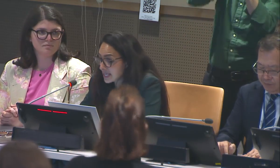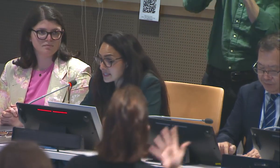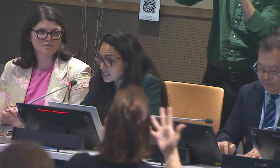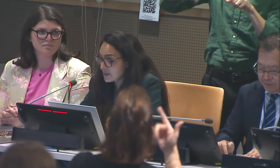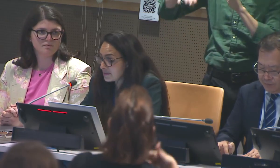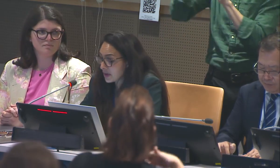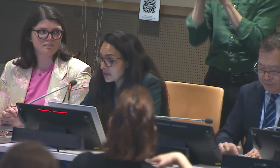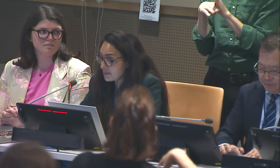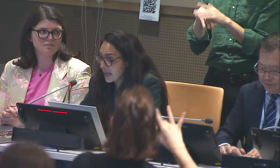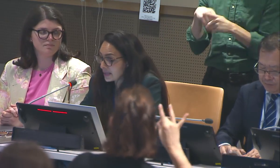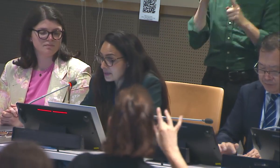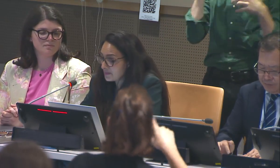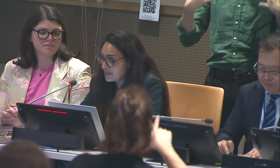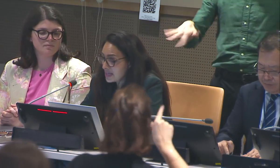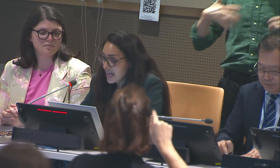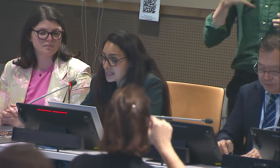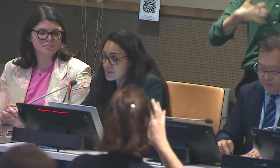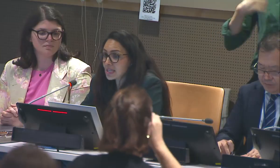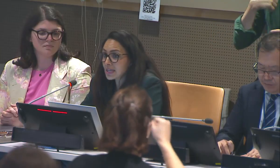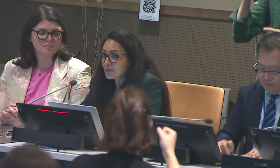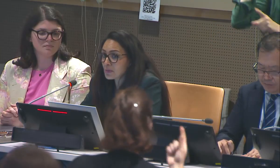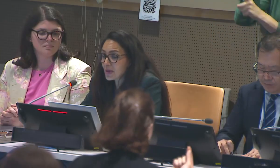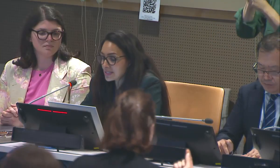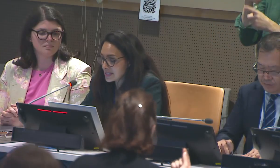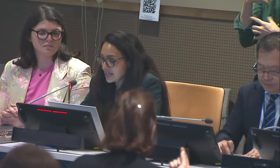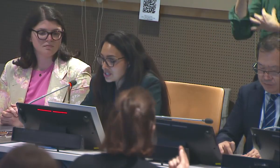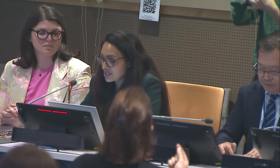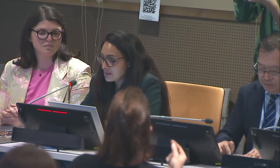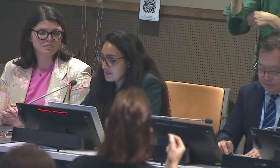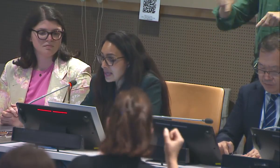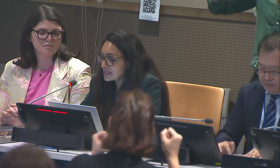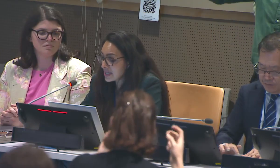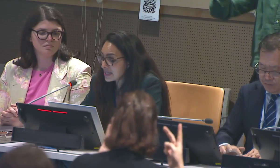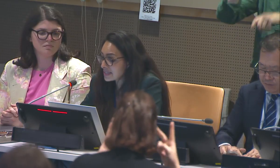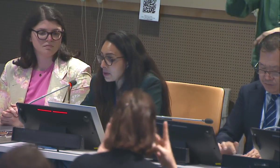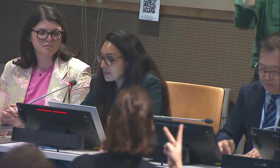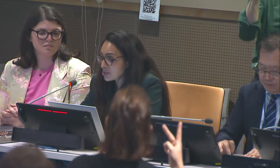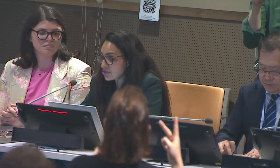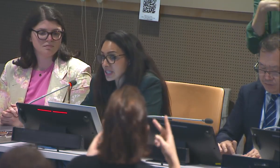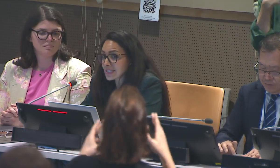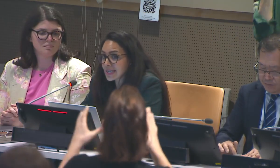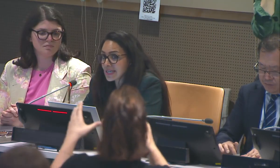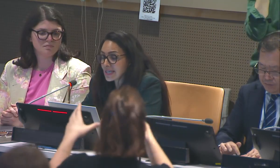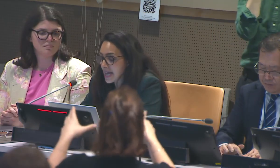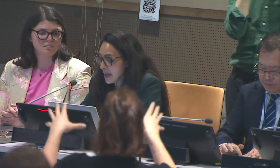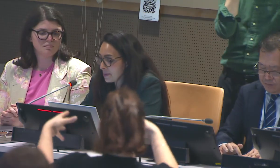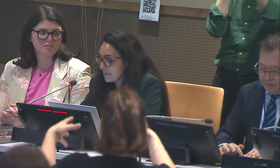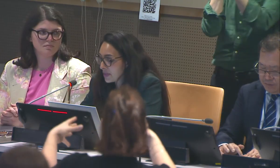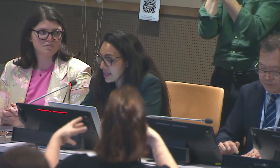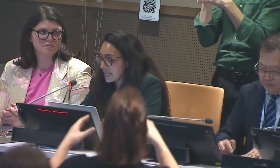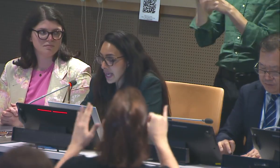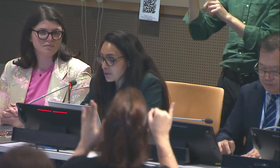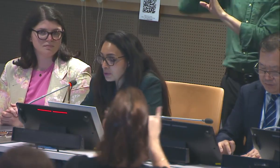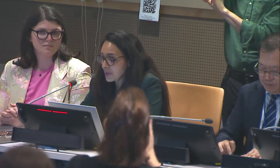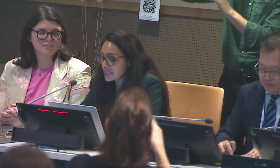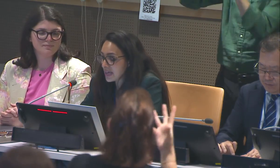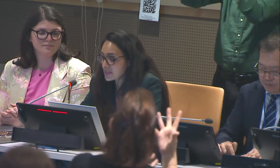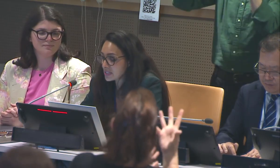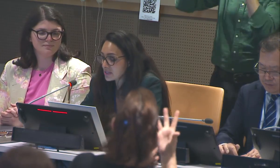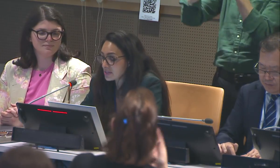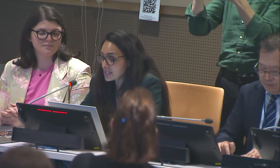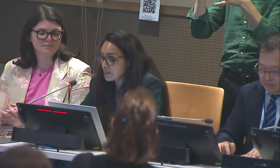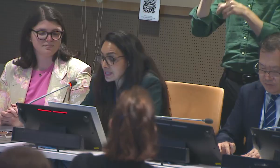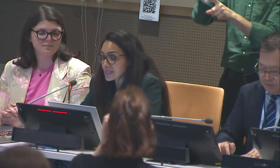particularly the data to be very compelling. As was clear from the presentation, PENDA is helping to address a key gap, the lack of